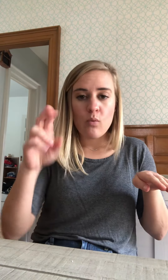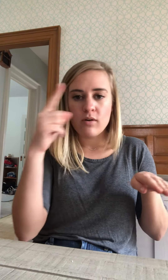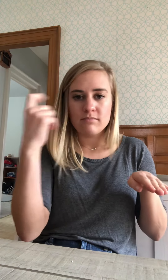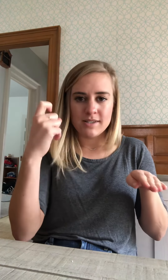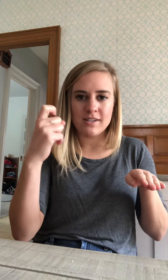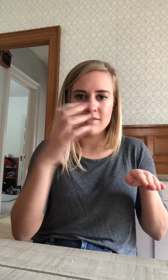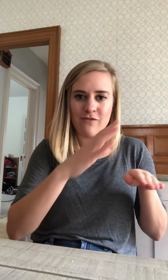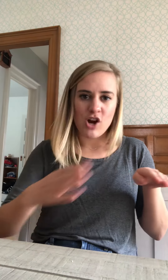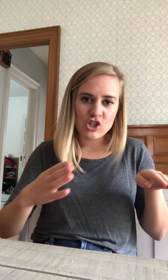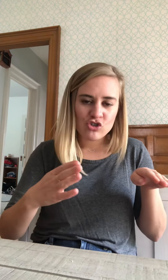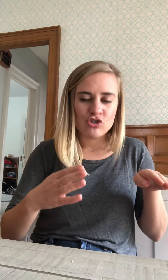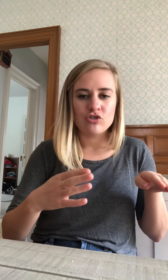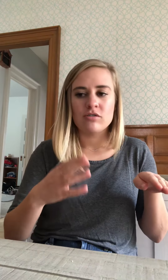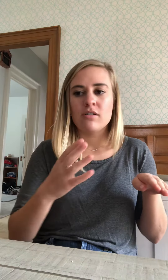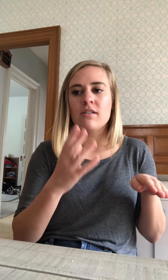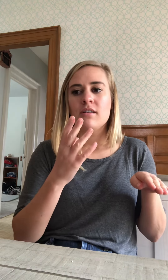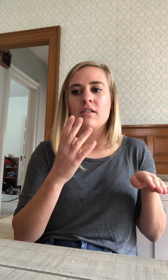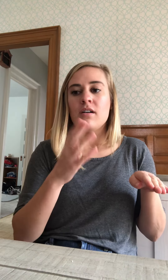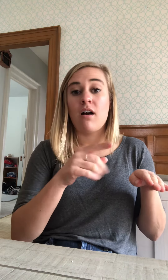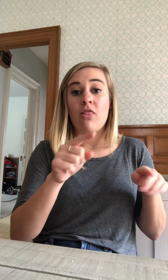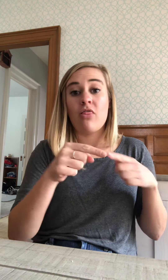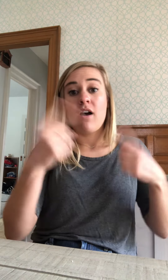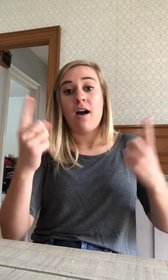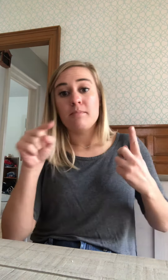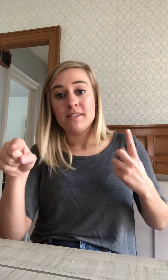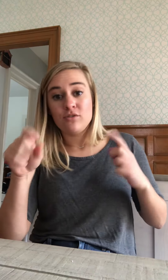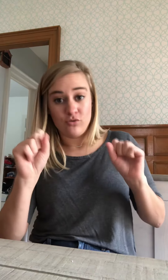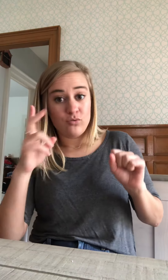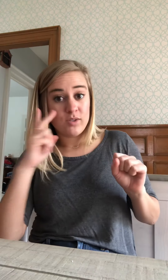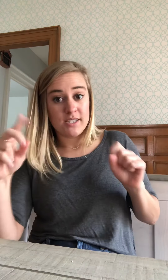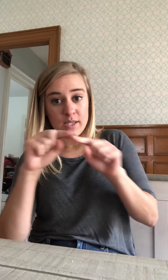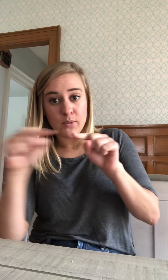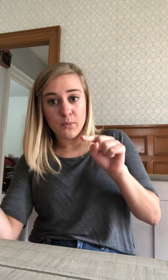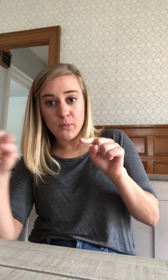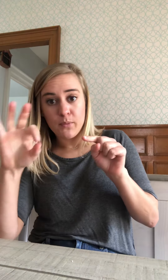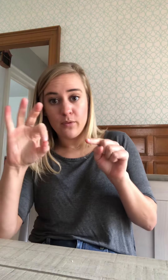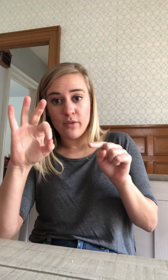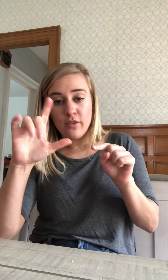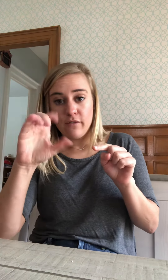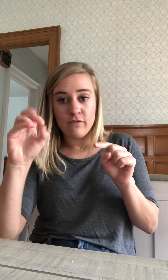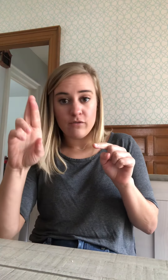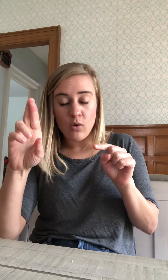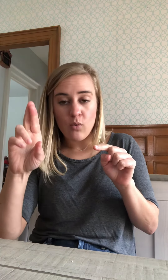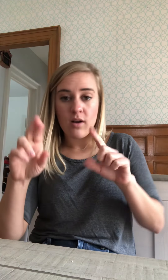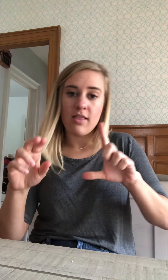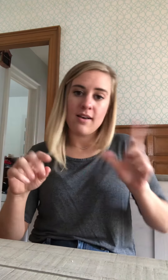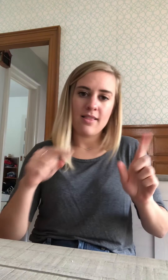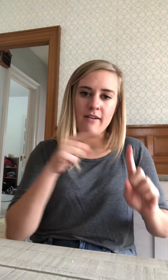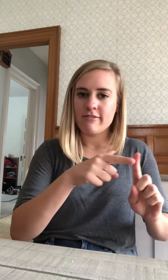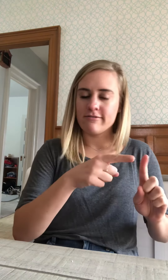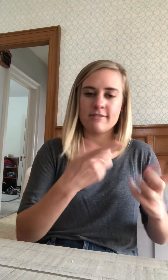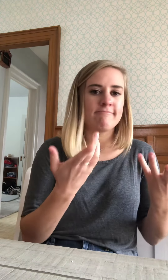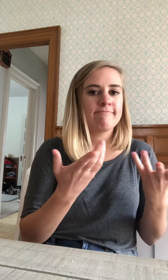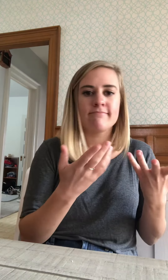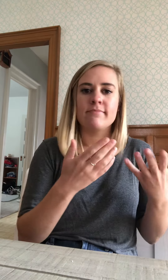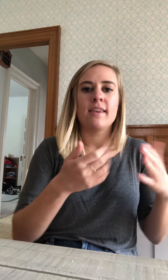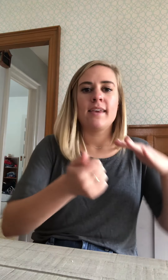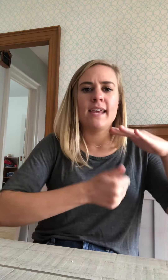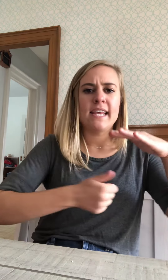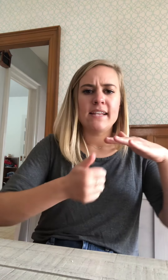side, you can see a sinus floor, but on the patient's left side, that's the inferior rectus muscle that's down in the sinus,